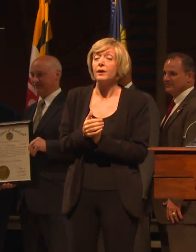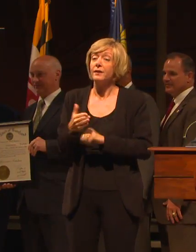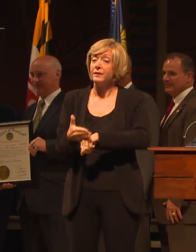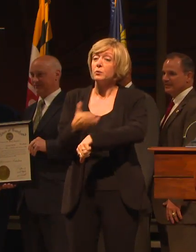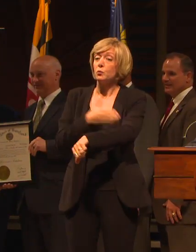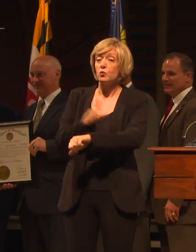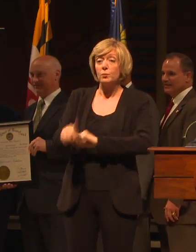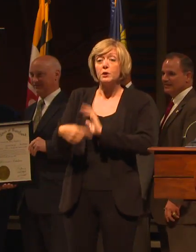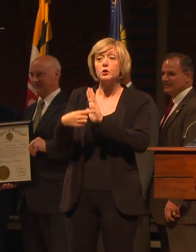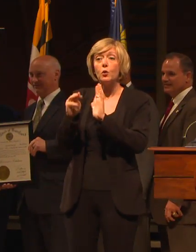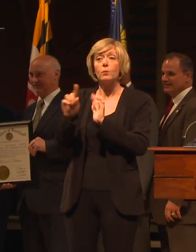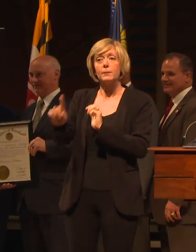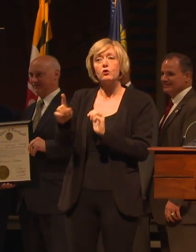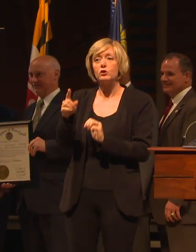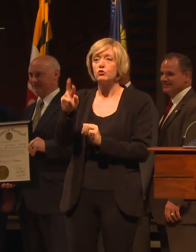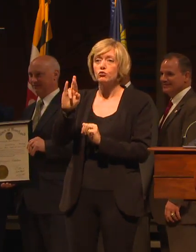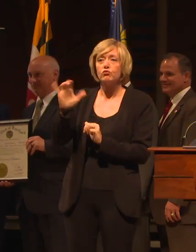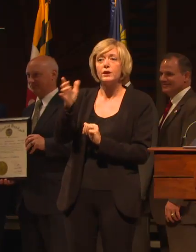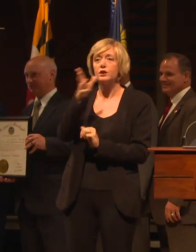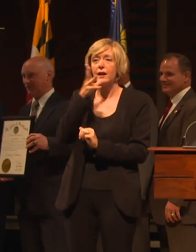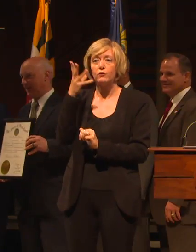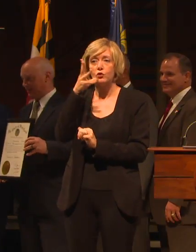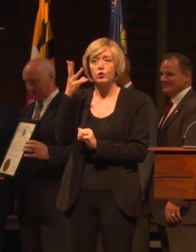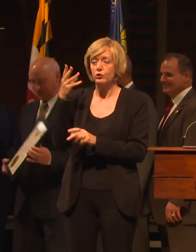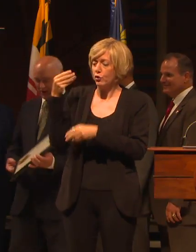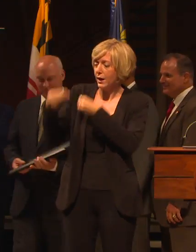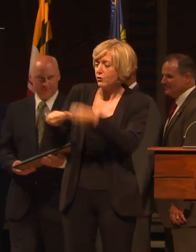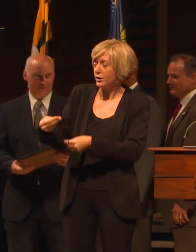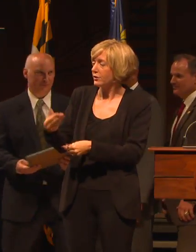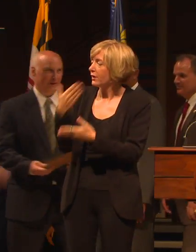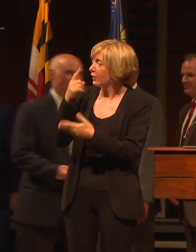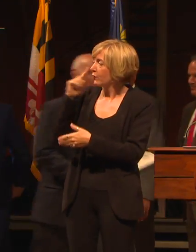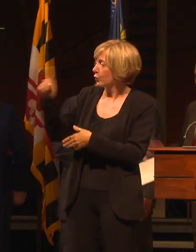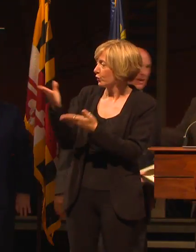Maryland's rich agricultural heritage. Thank you, Kenneth, for your service.